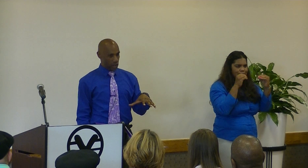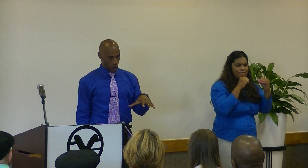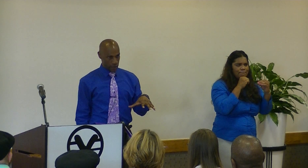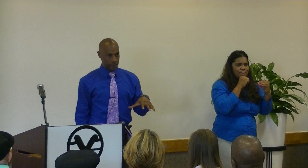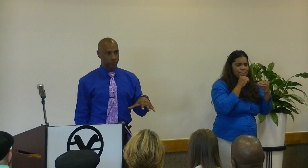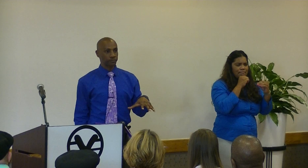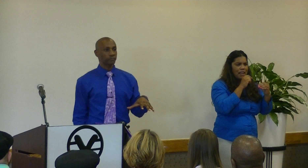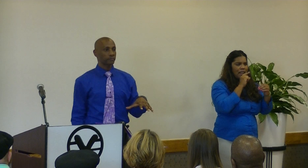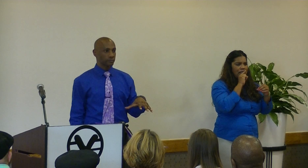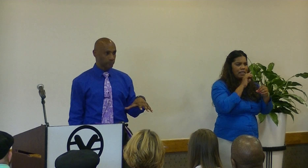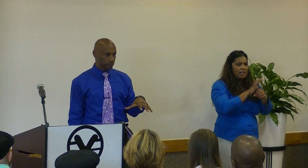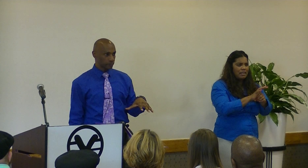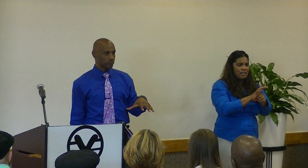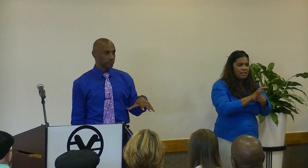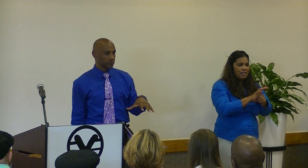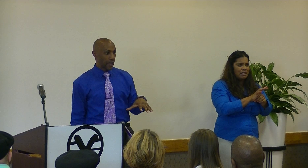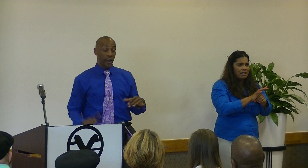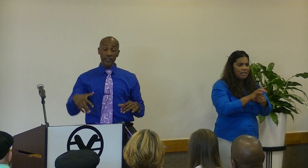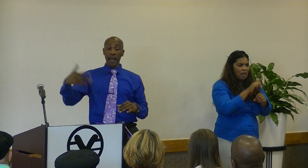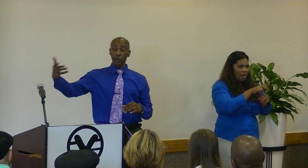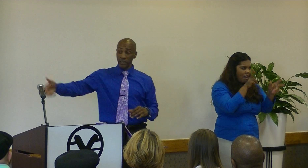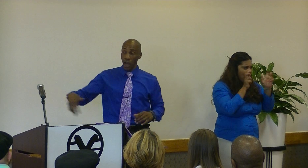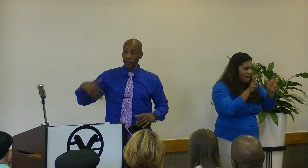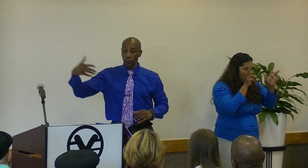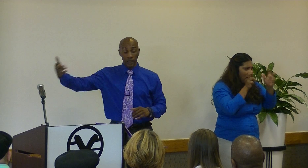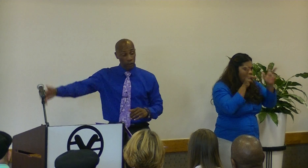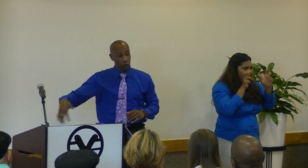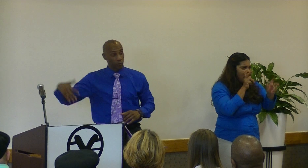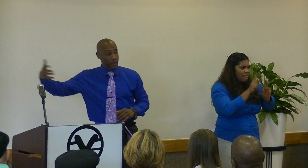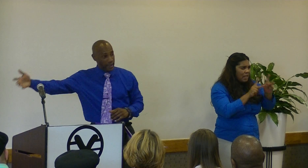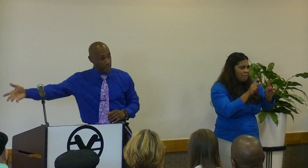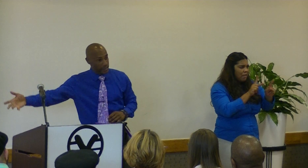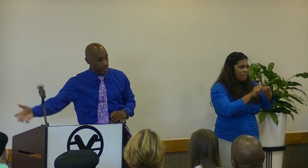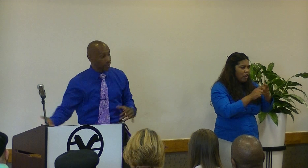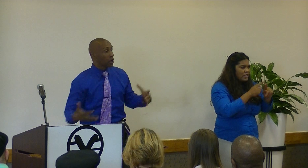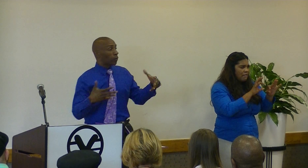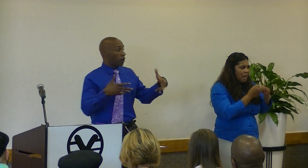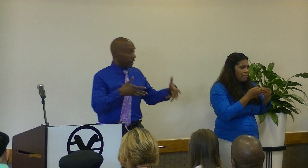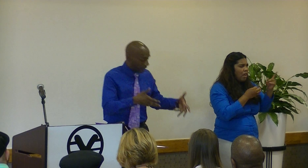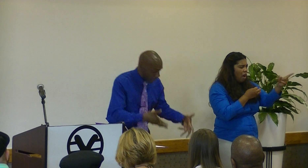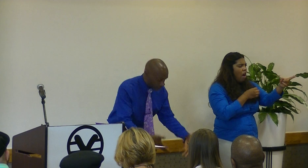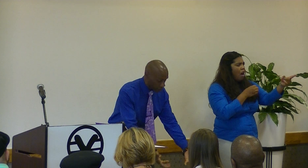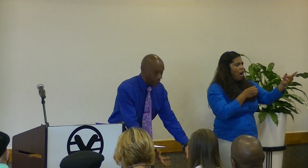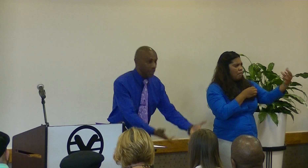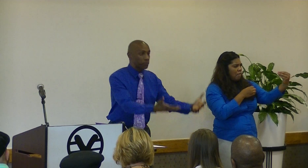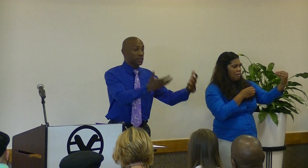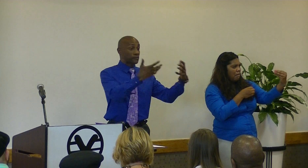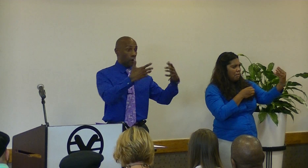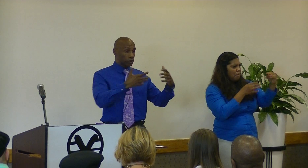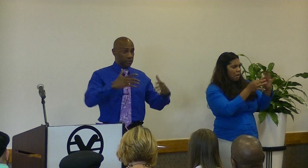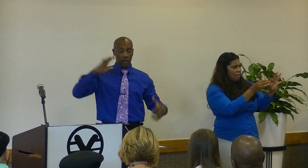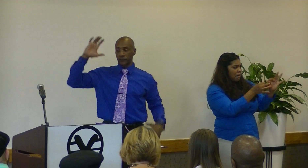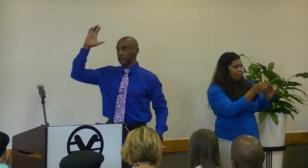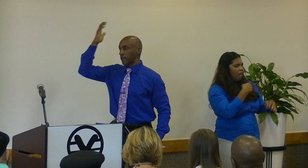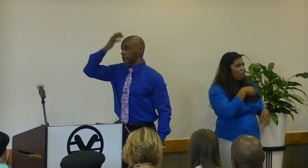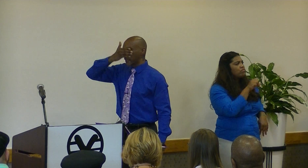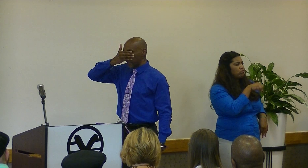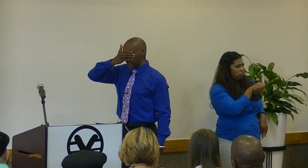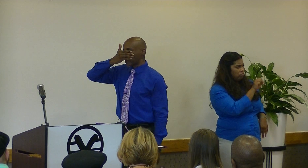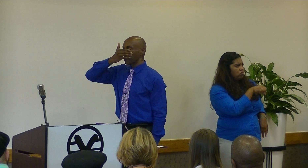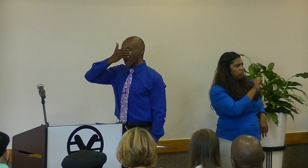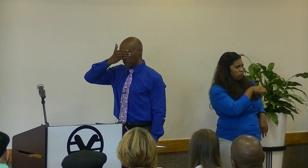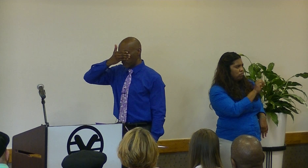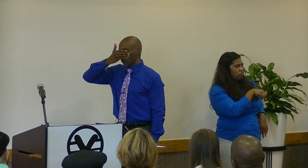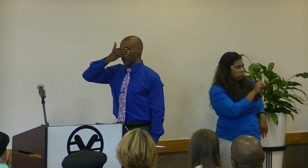and we nod? And every time we nod and we collude with that kind of thing, we are in essence picking up this false self that